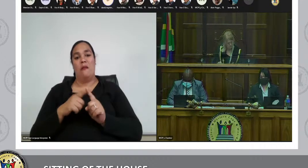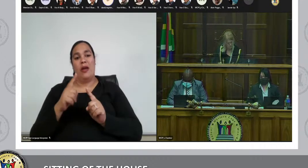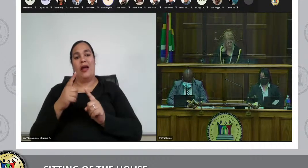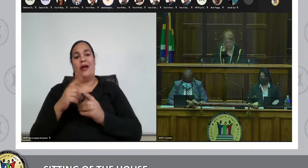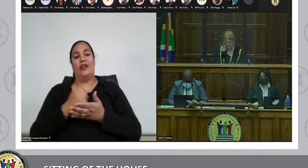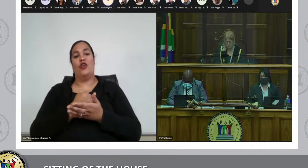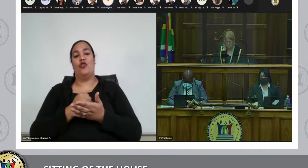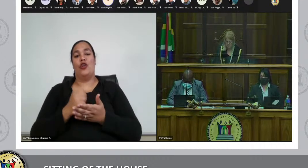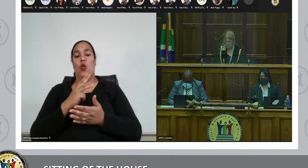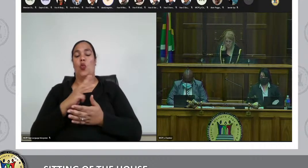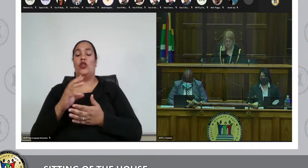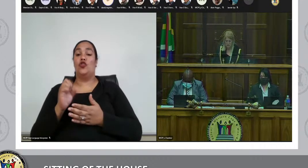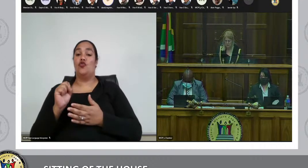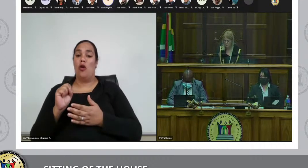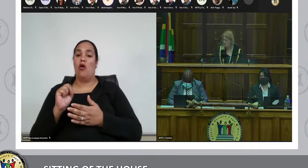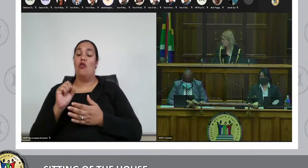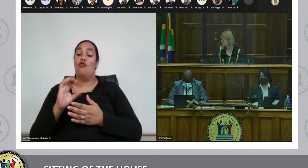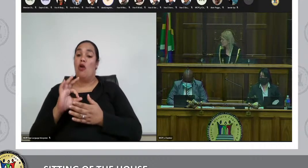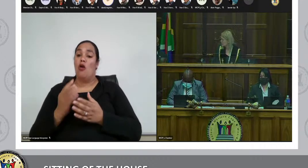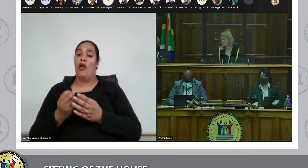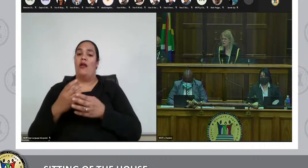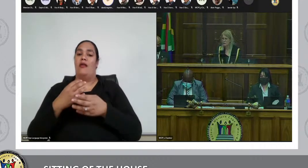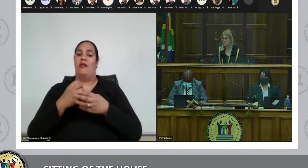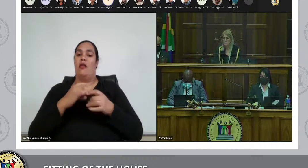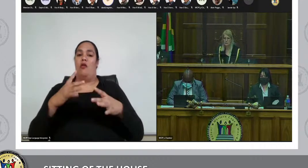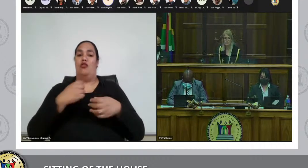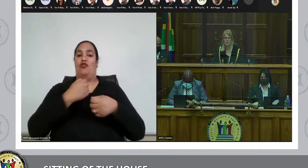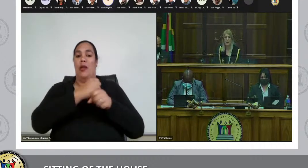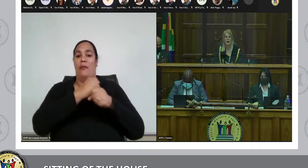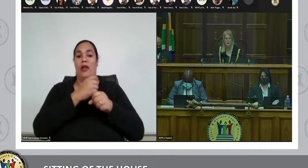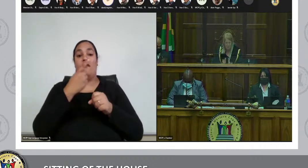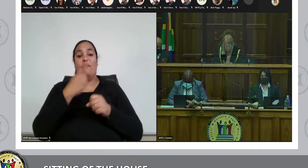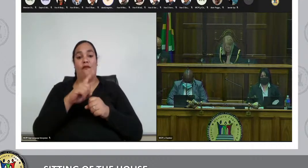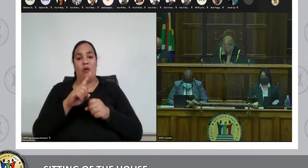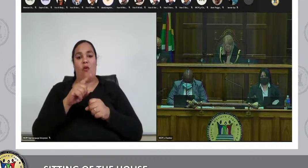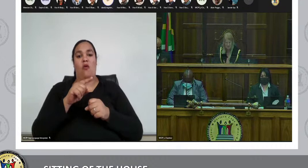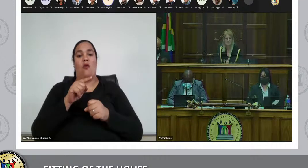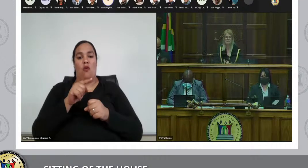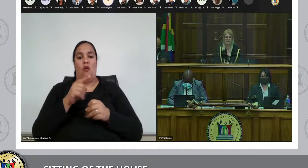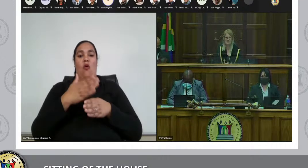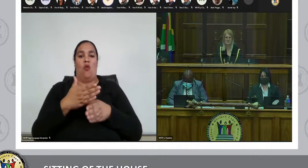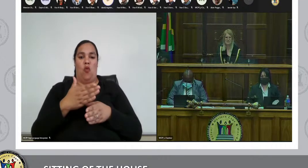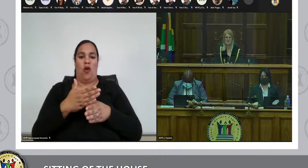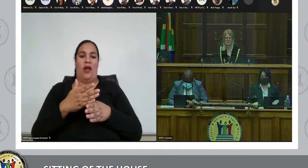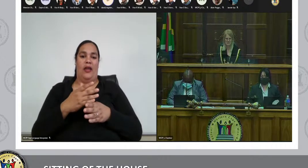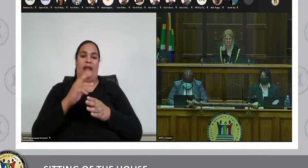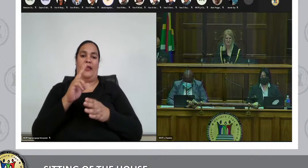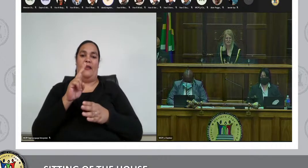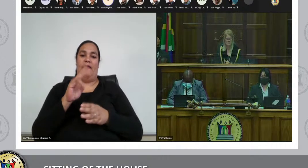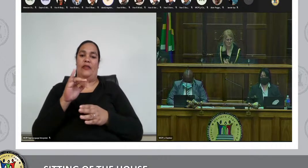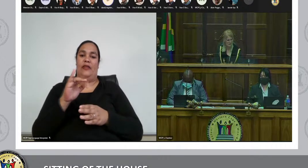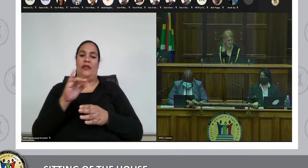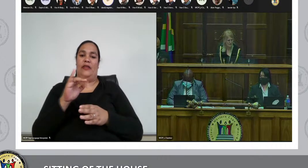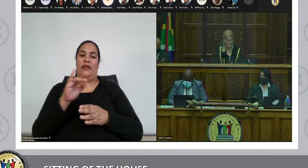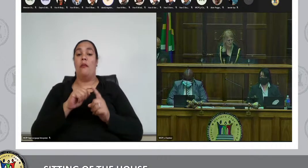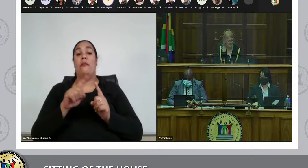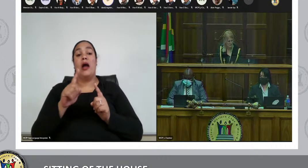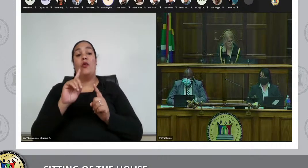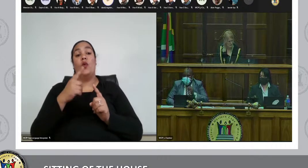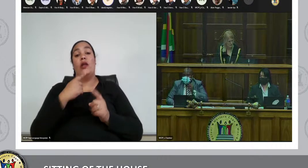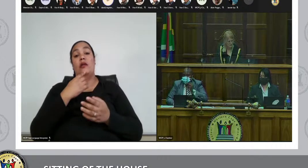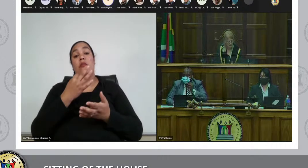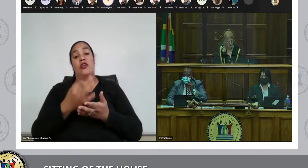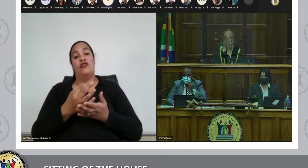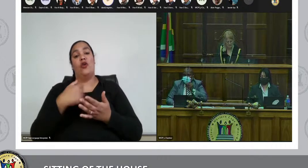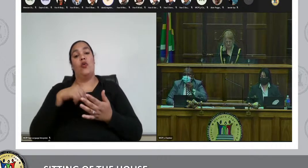of Westgrow, they have launched a campaign for a remote working visa. And as was mentioned, we